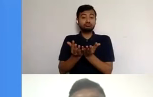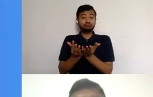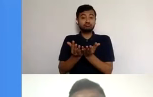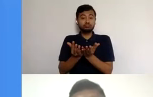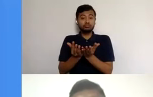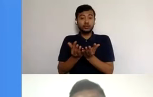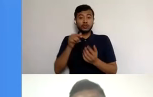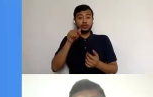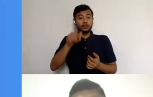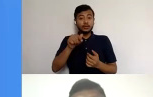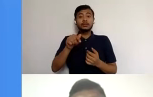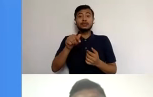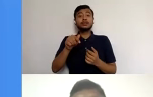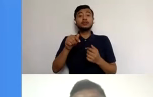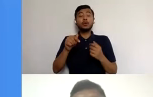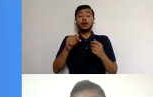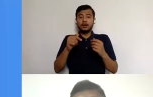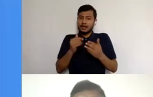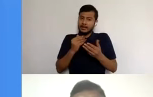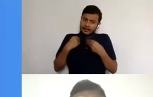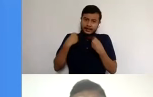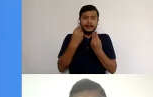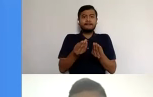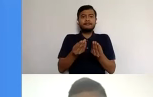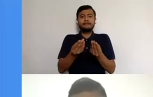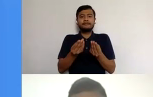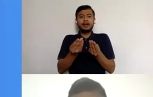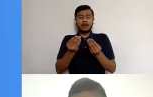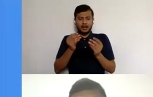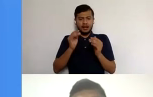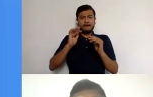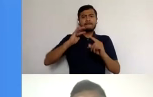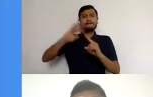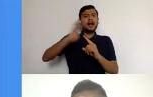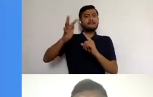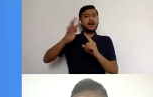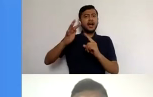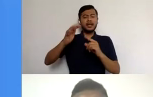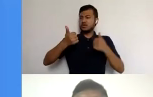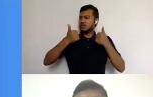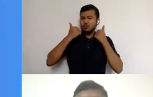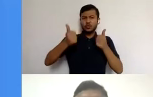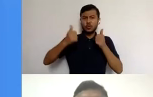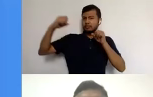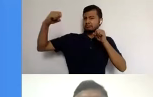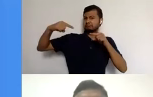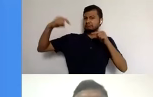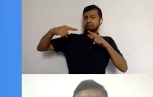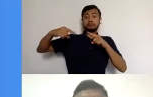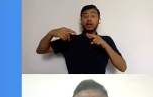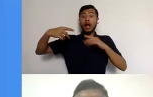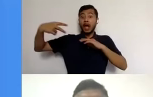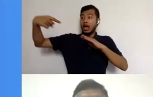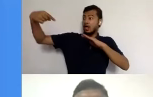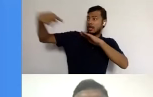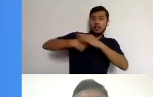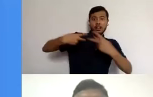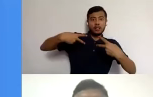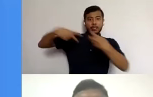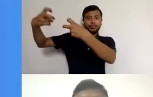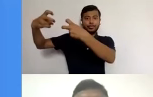service that enables an automatic and secure Passpoint Wi-Fi experience at a scale that's designed